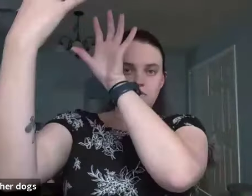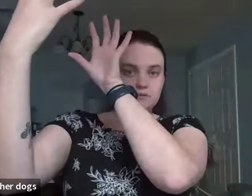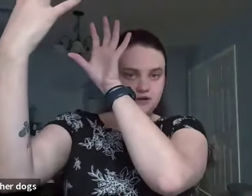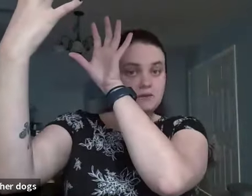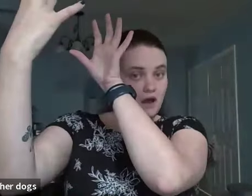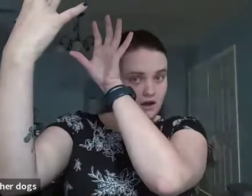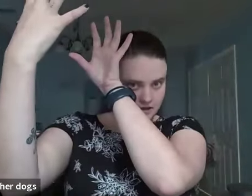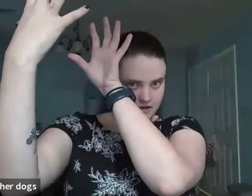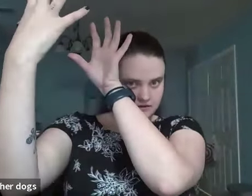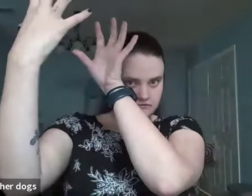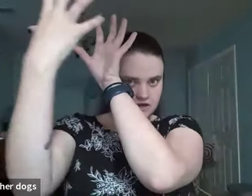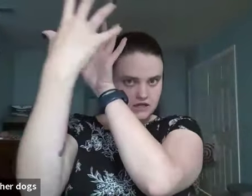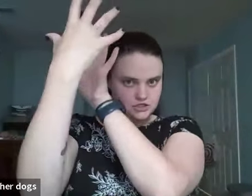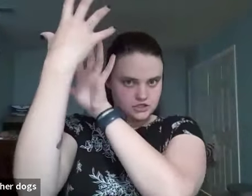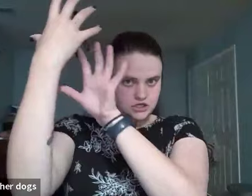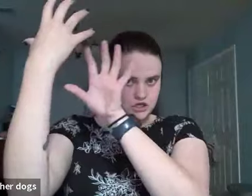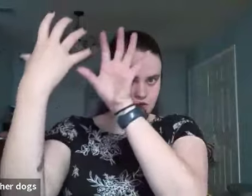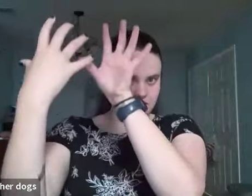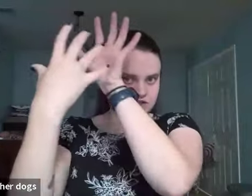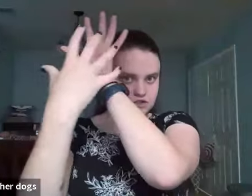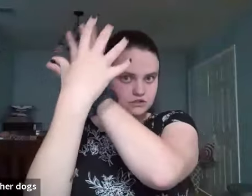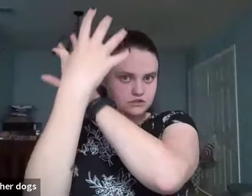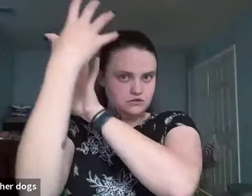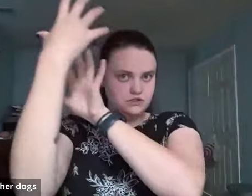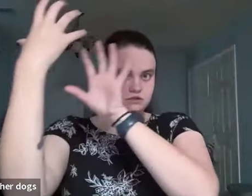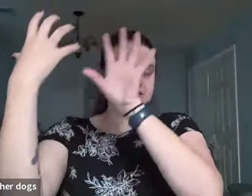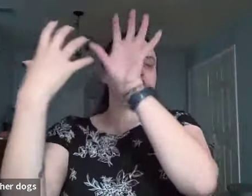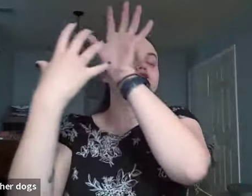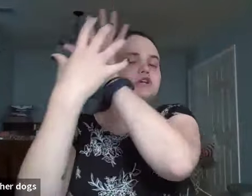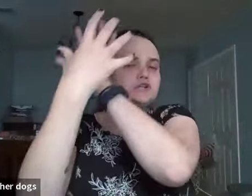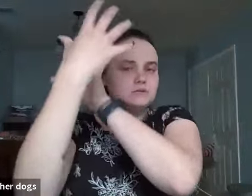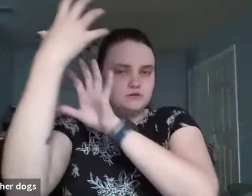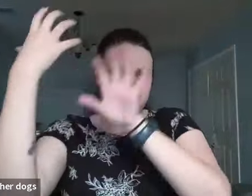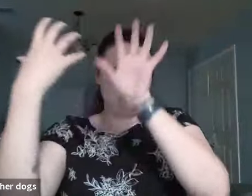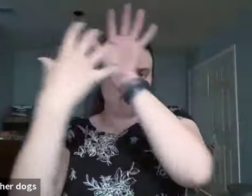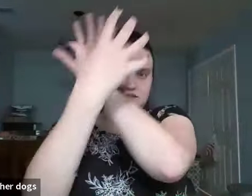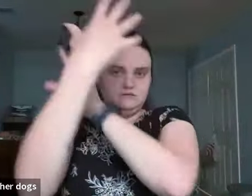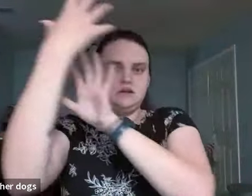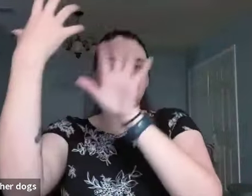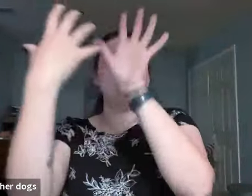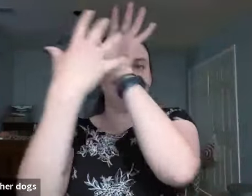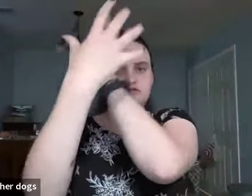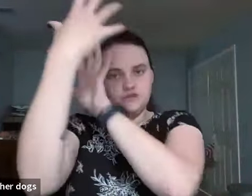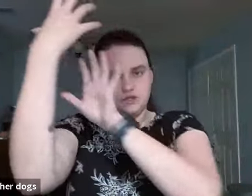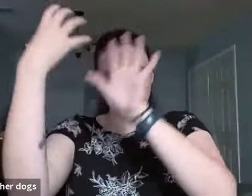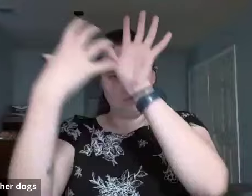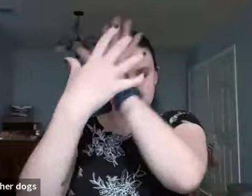want to bring it up high, and you're going to go in circular motions, okay?